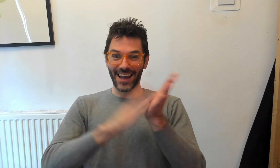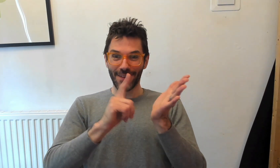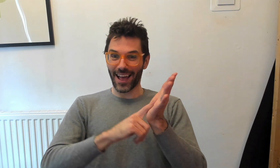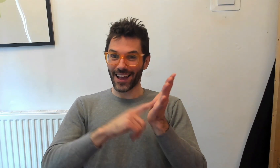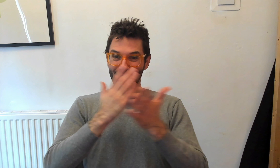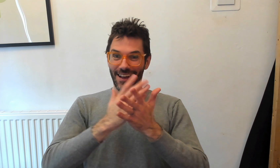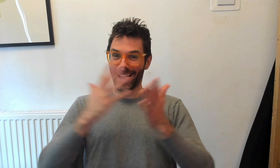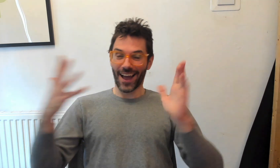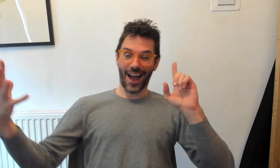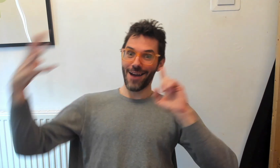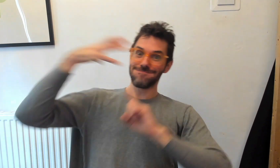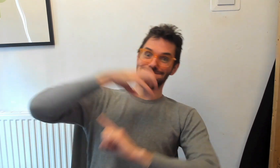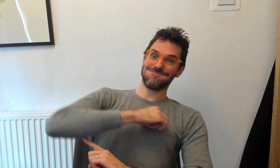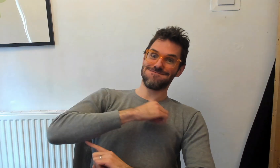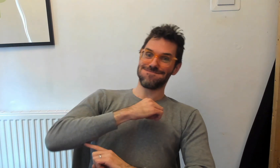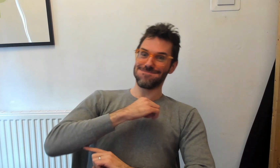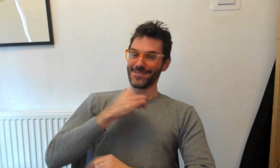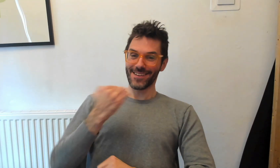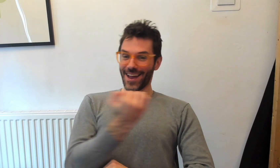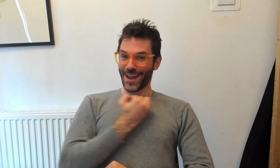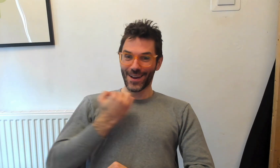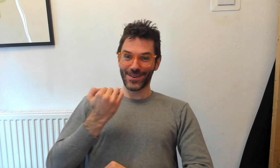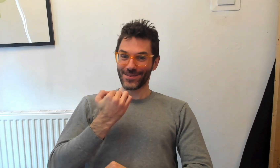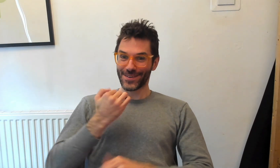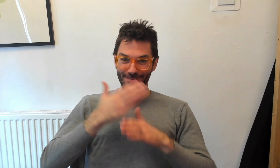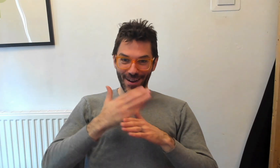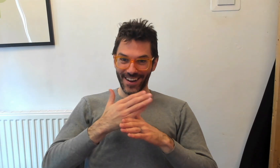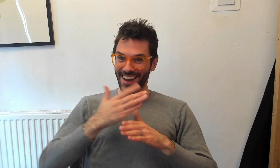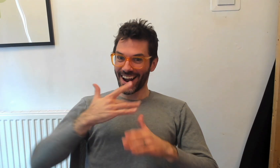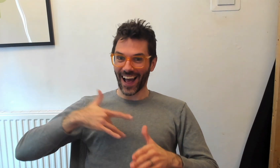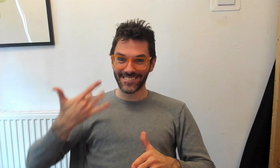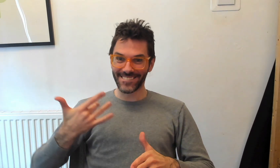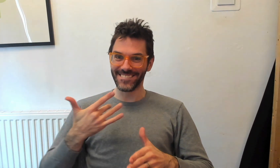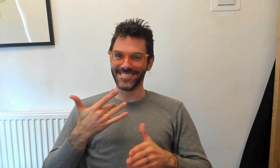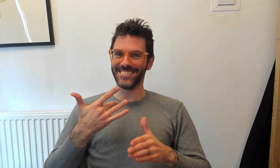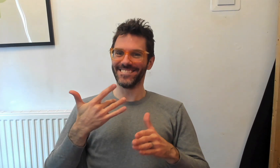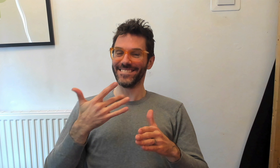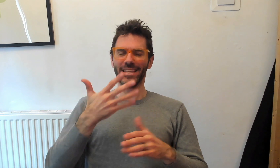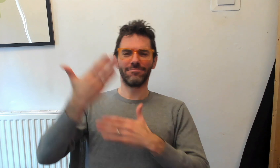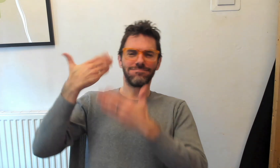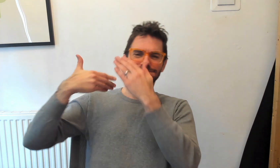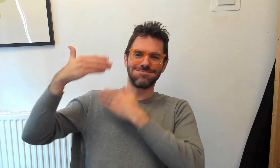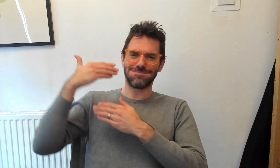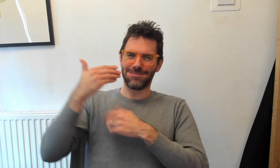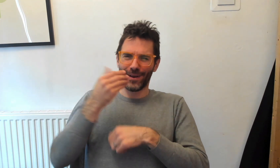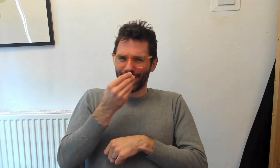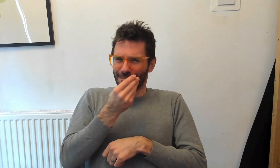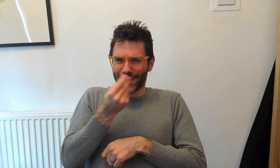AI ML has really taken over our working lives. Whereas